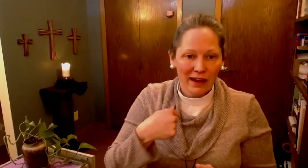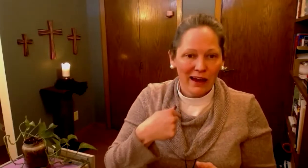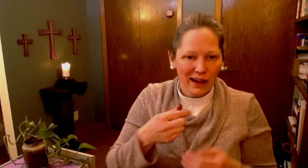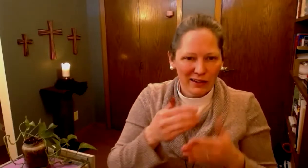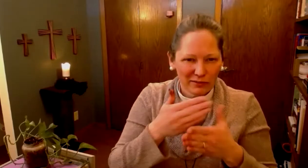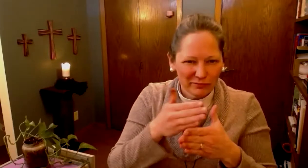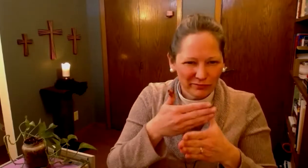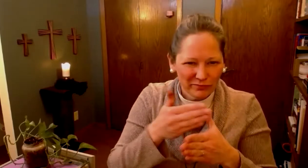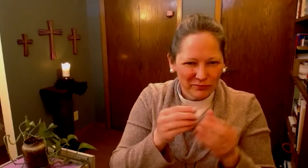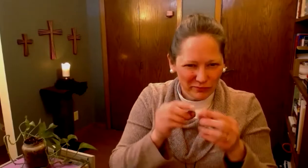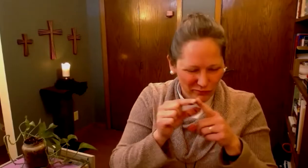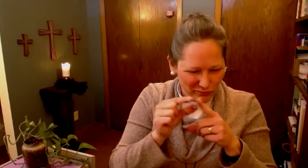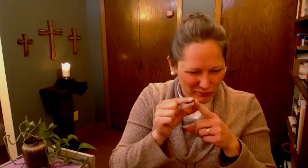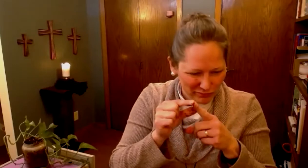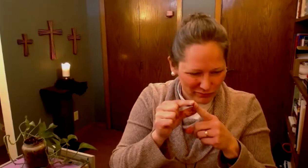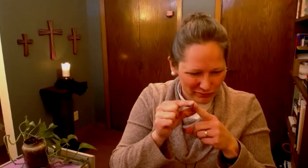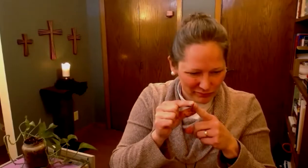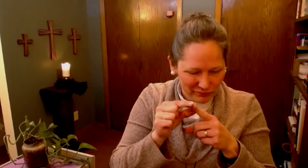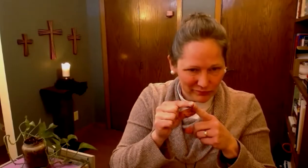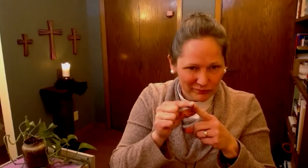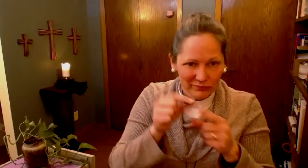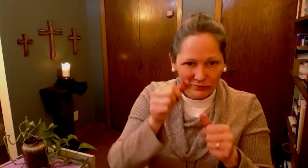And then mark yourself on the forehead.